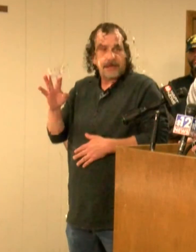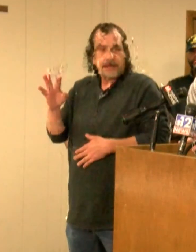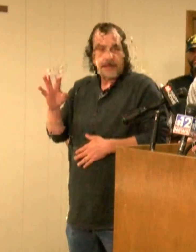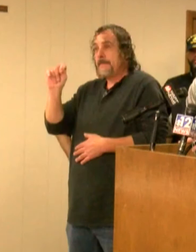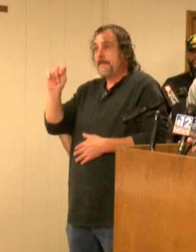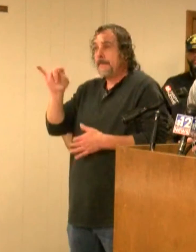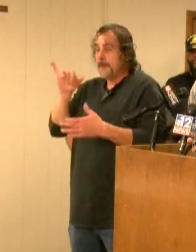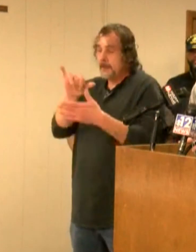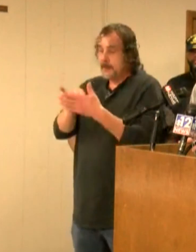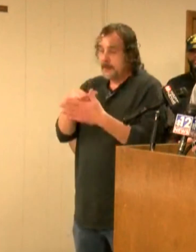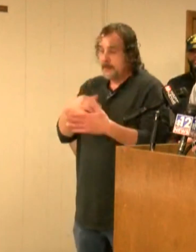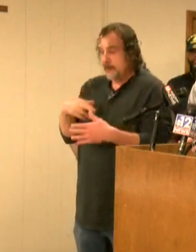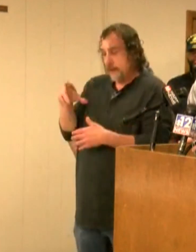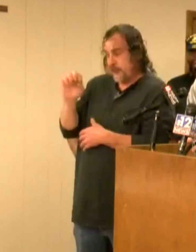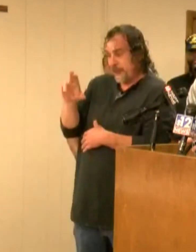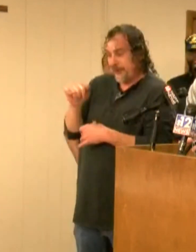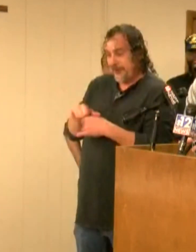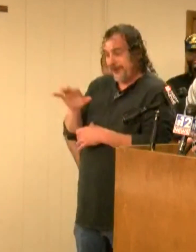The record's like